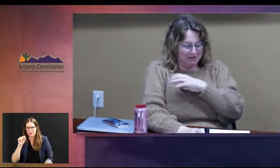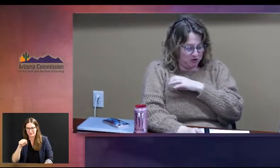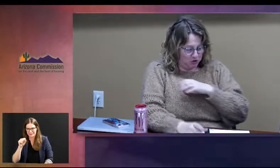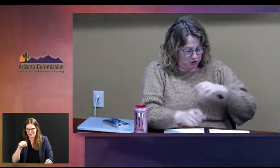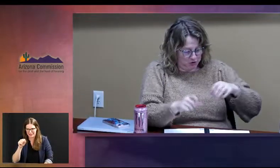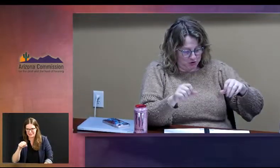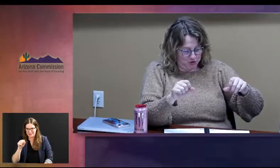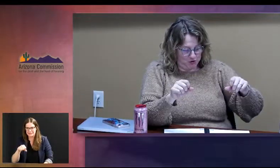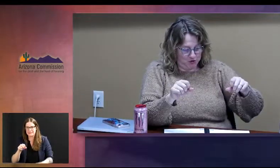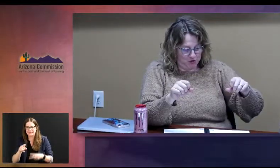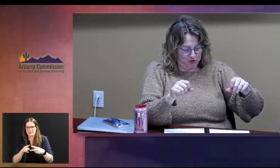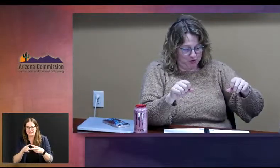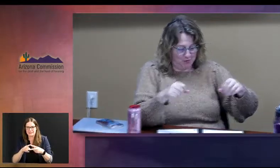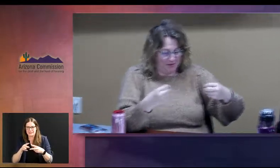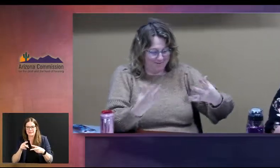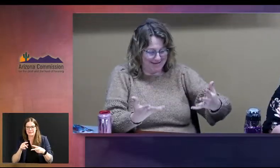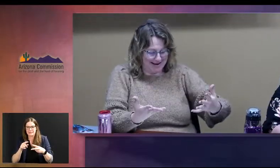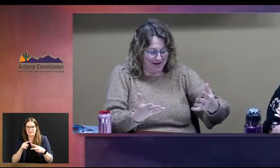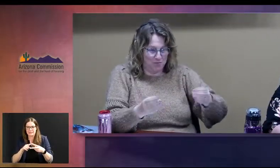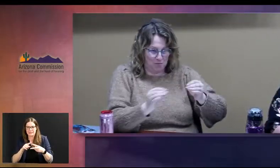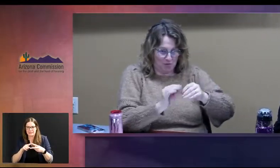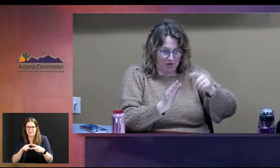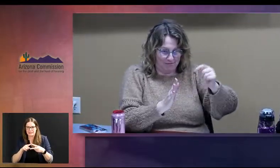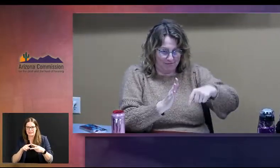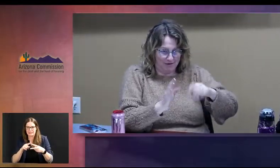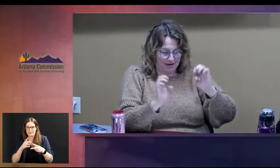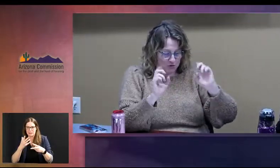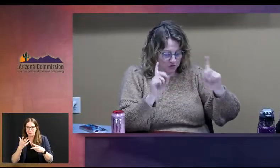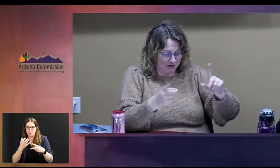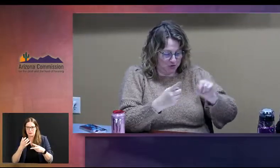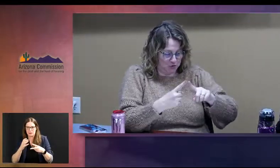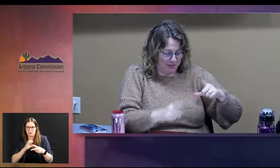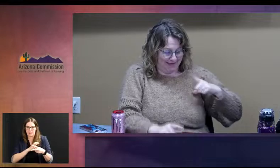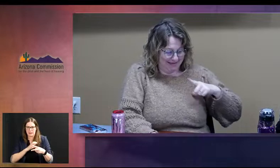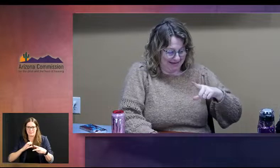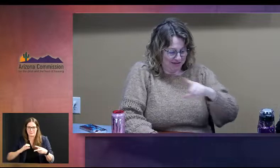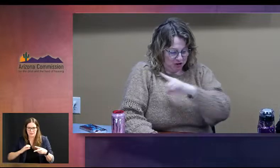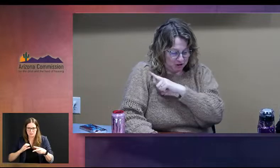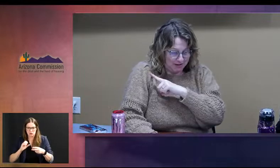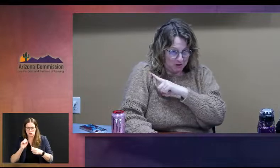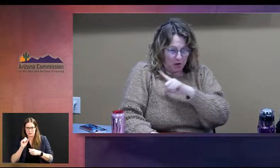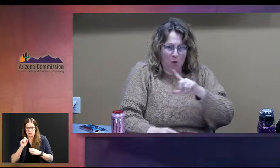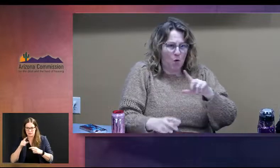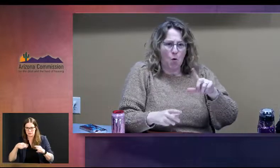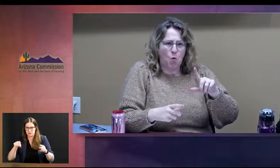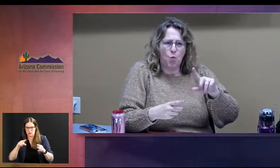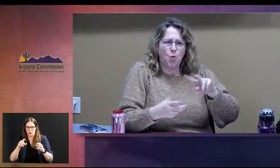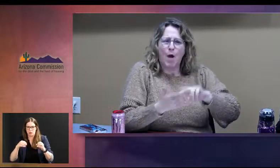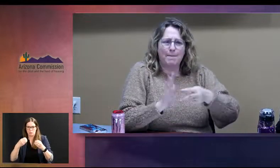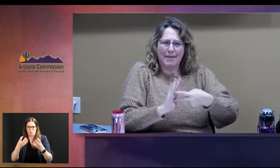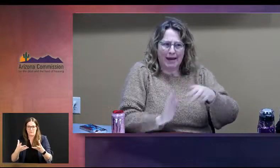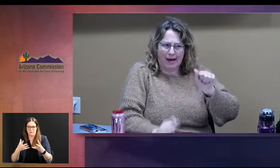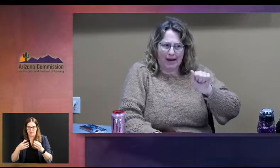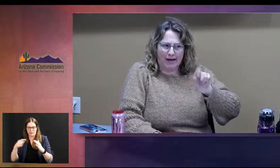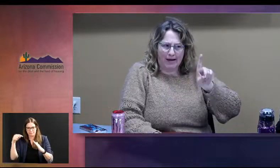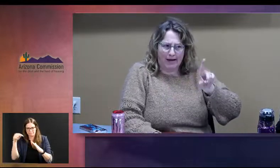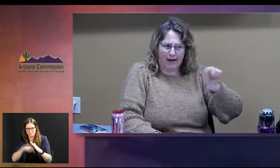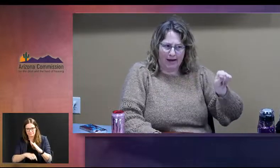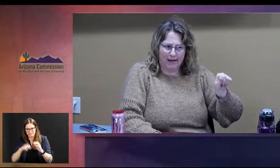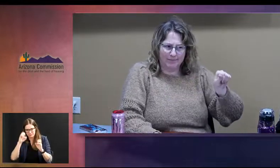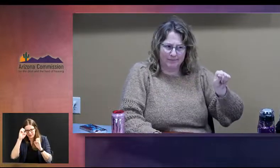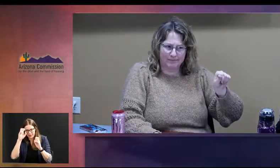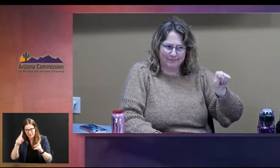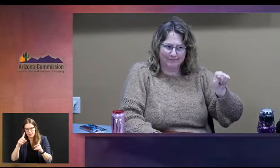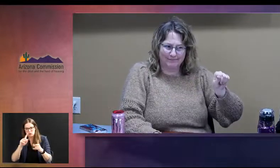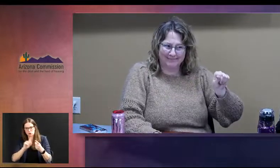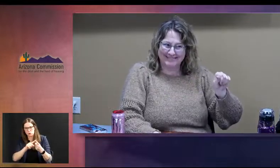One, can we please ask the commission to provide a deeper education to the legislature in